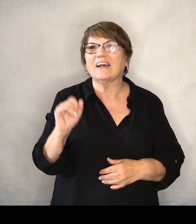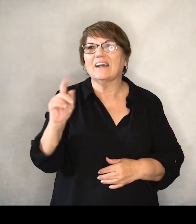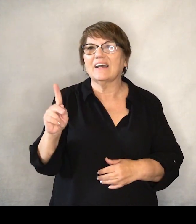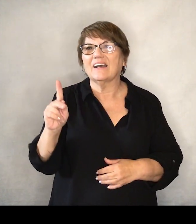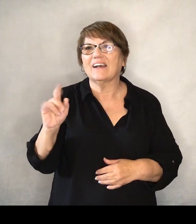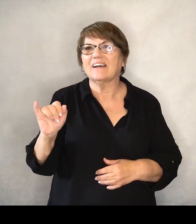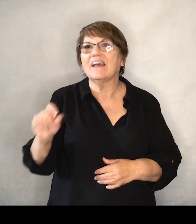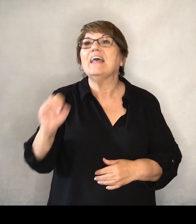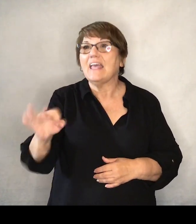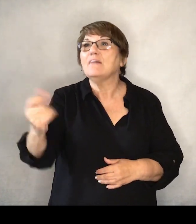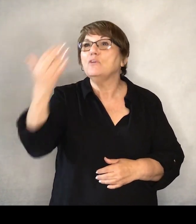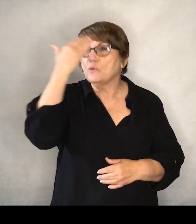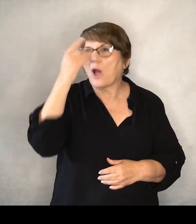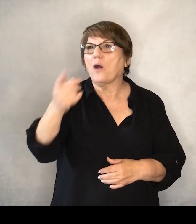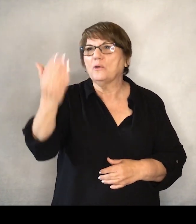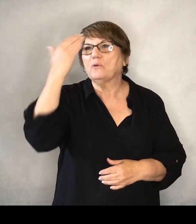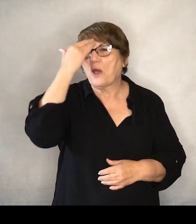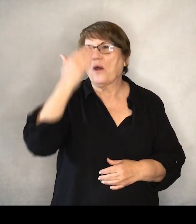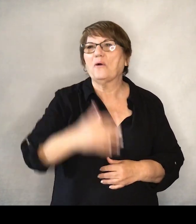If you know, you know.